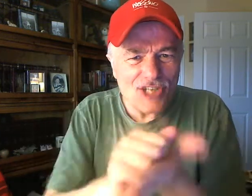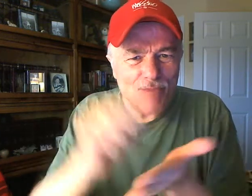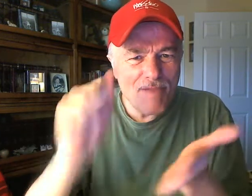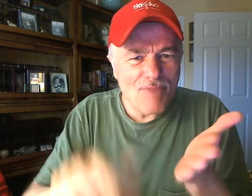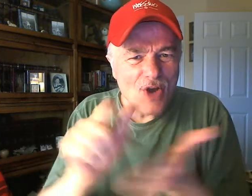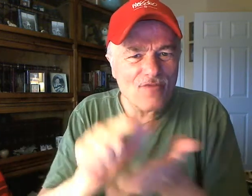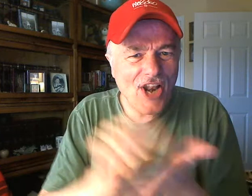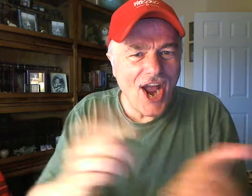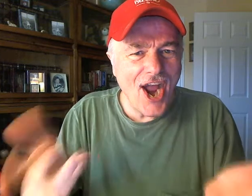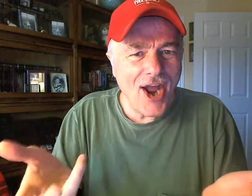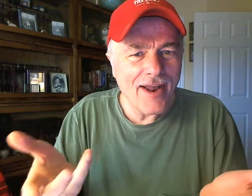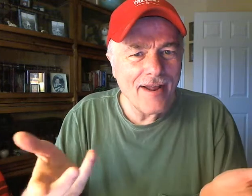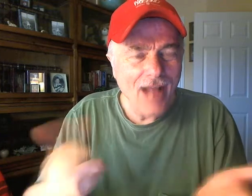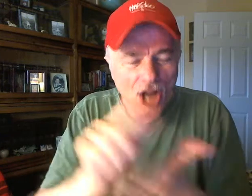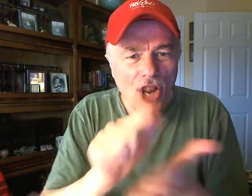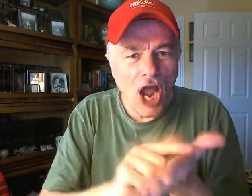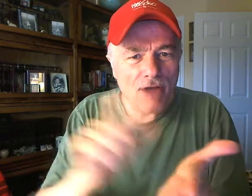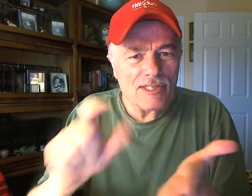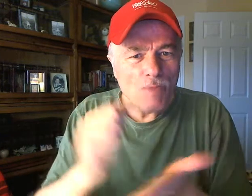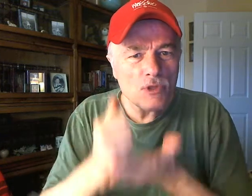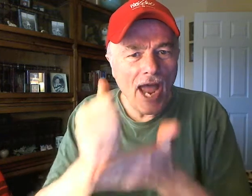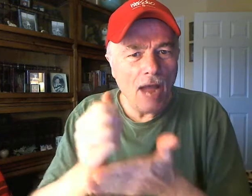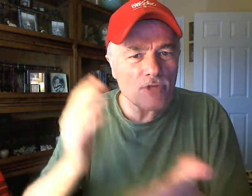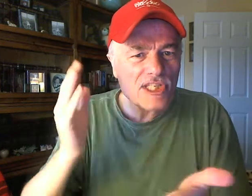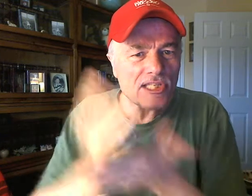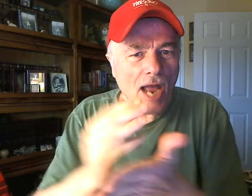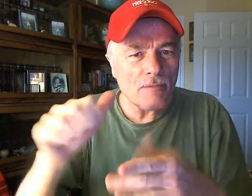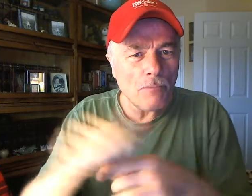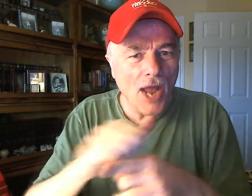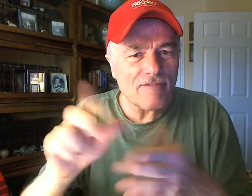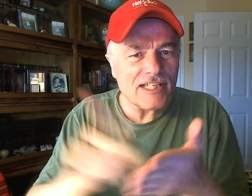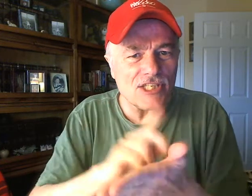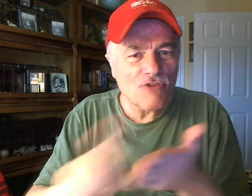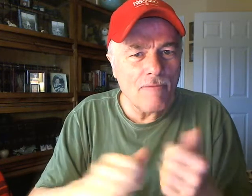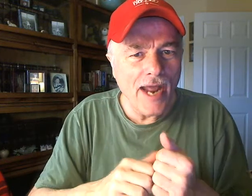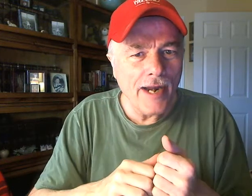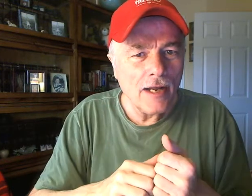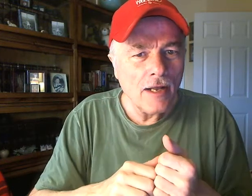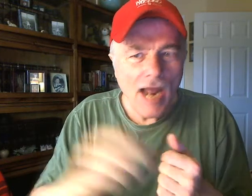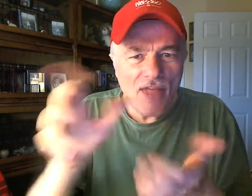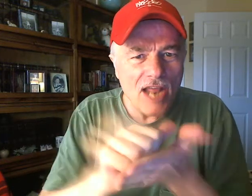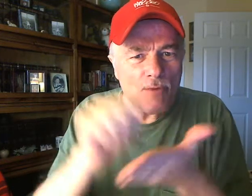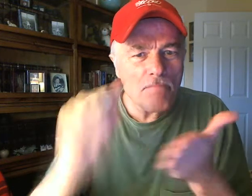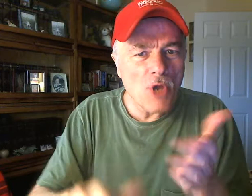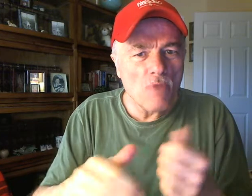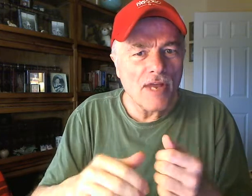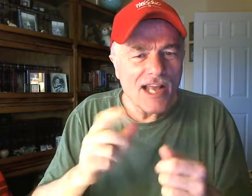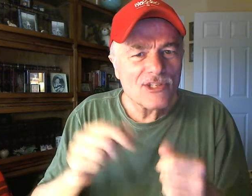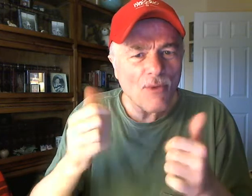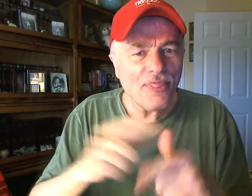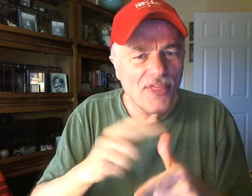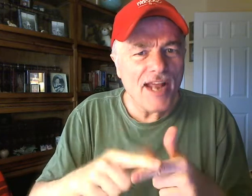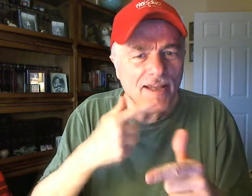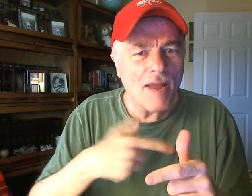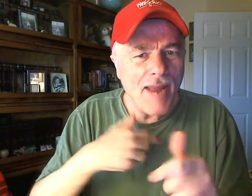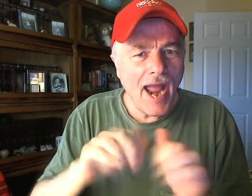went back the law. Law is supposed to have to stop the party of discriminating. And they even move it. So they tell me how